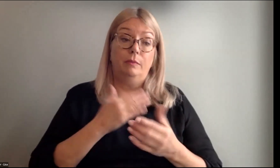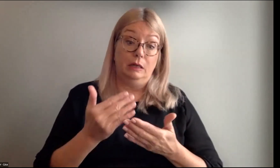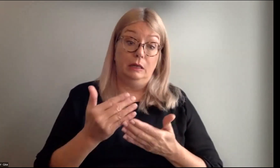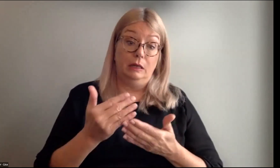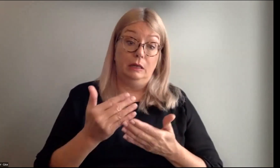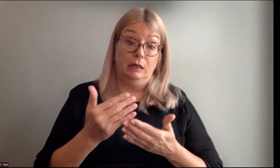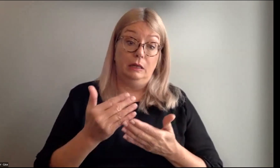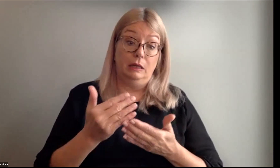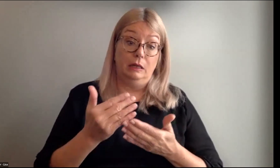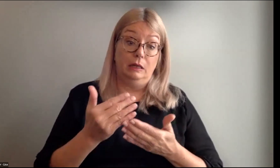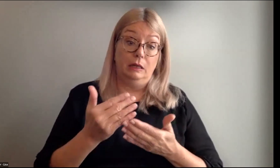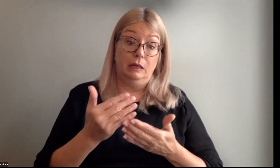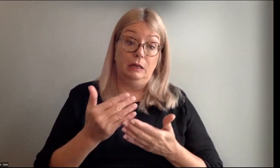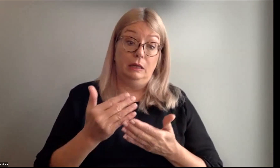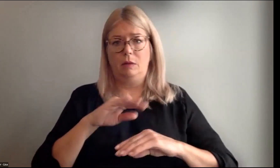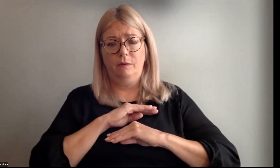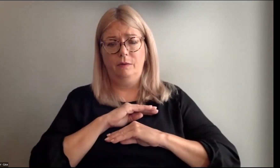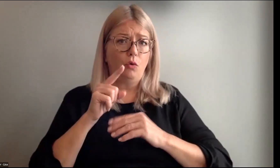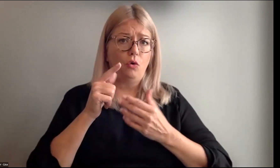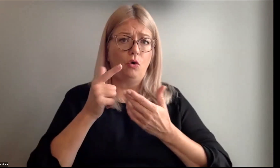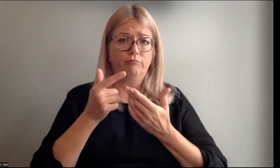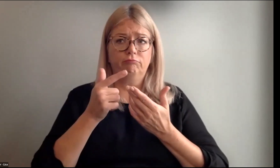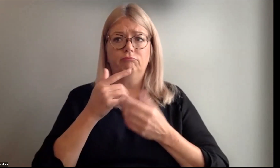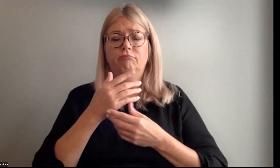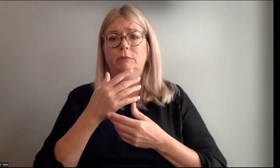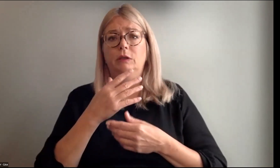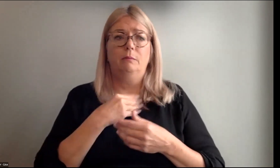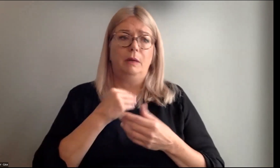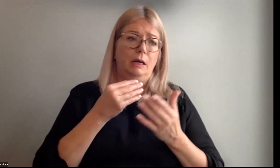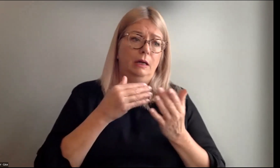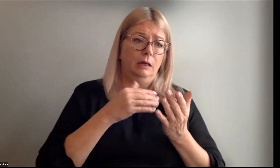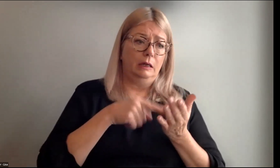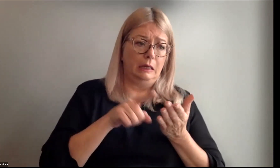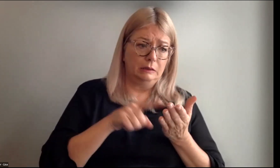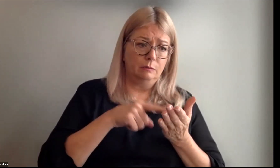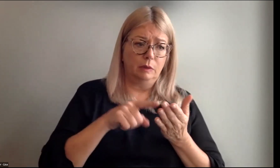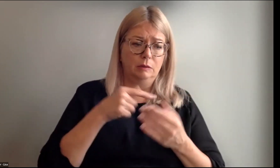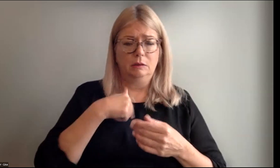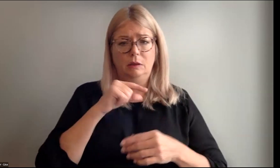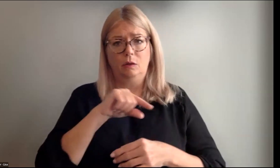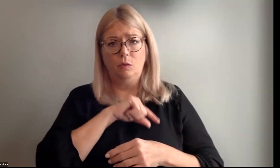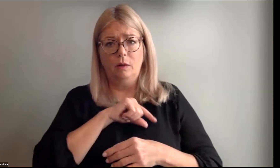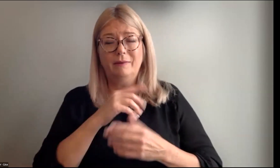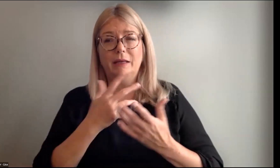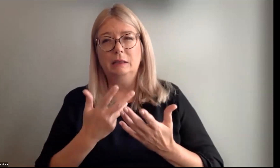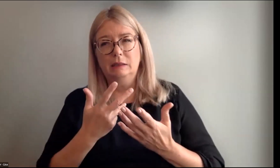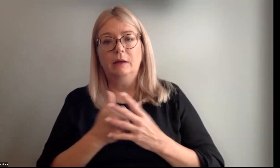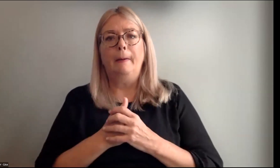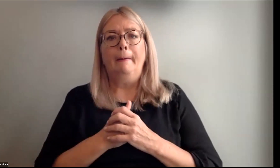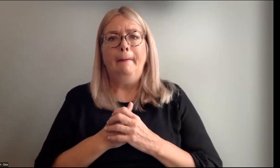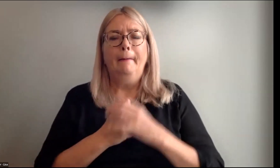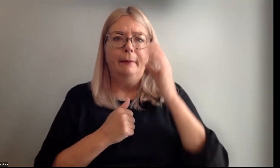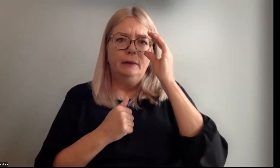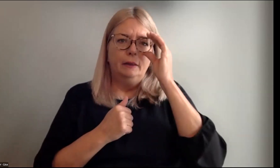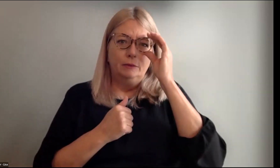meet this standard and my expenses, so clearly I'd meet this standard. So it would be